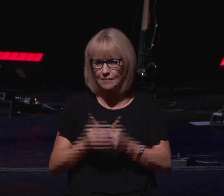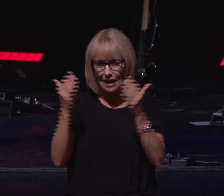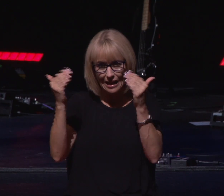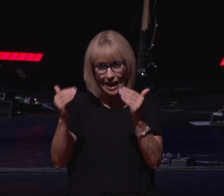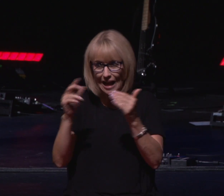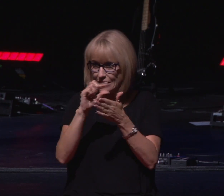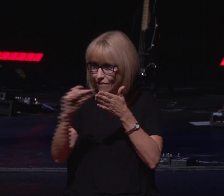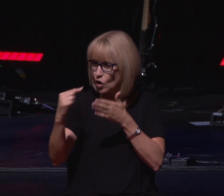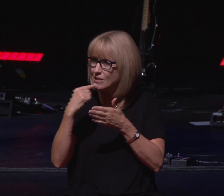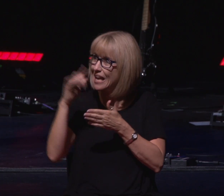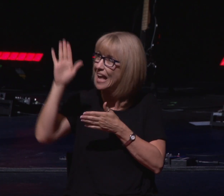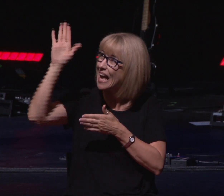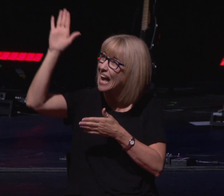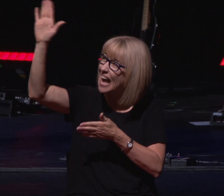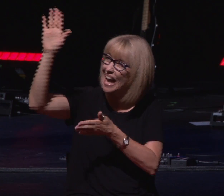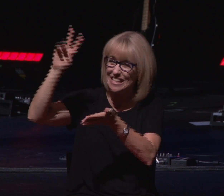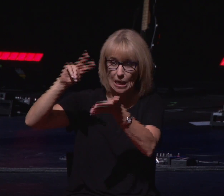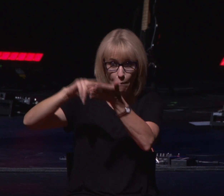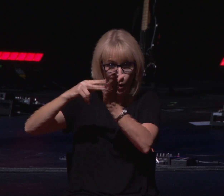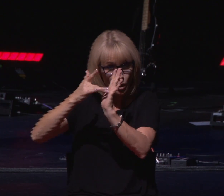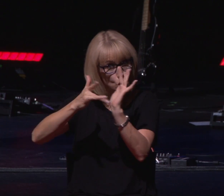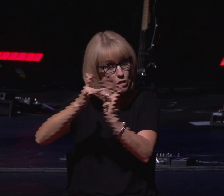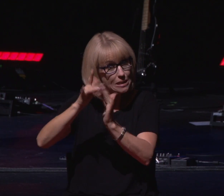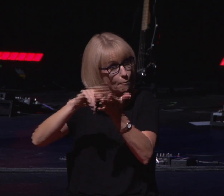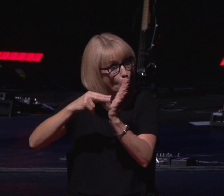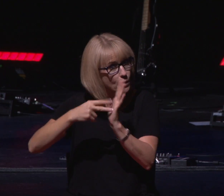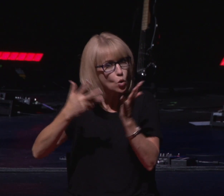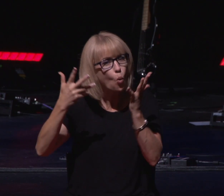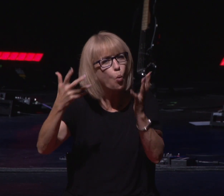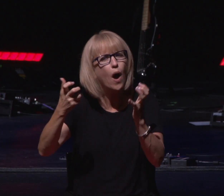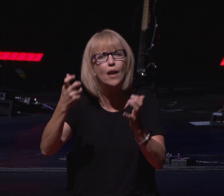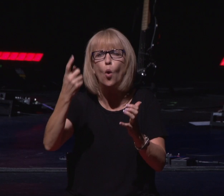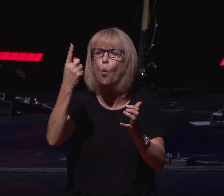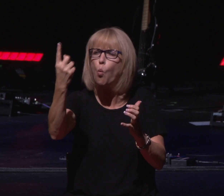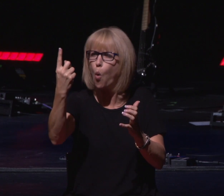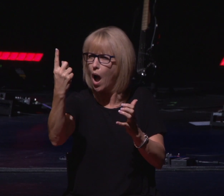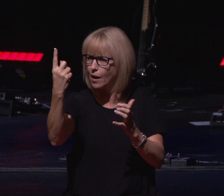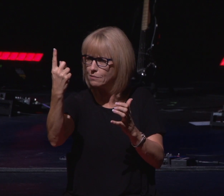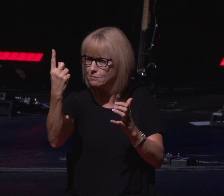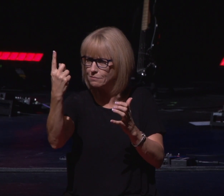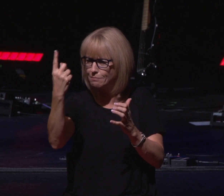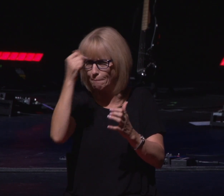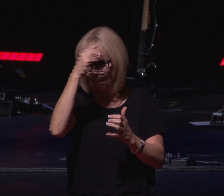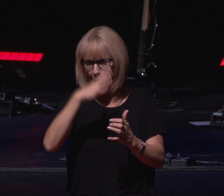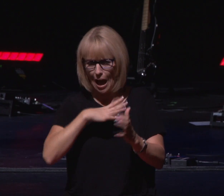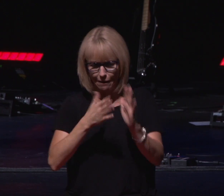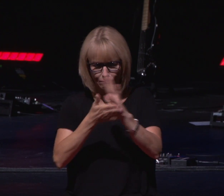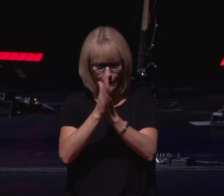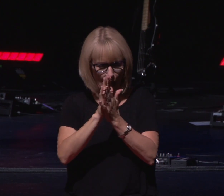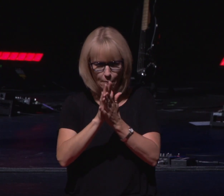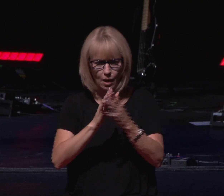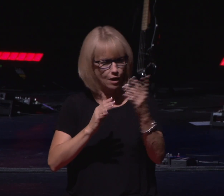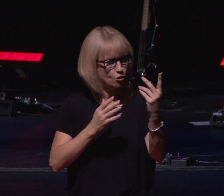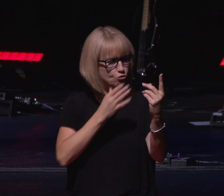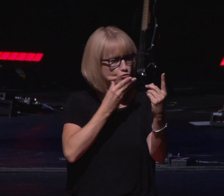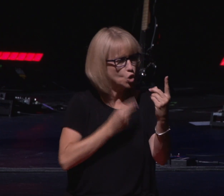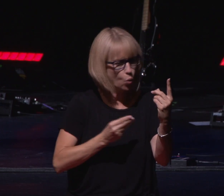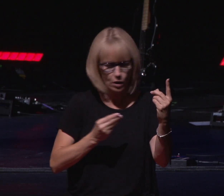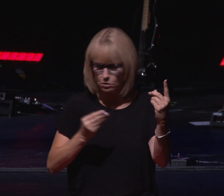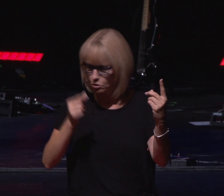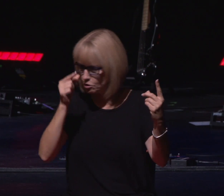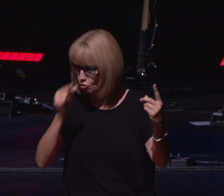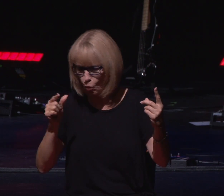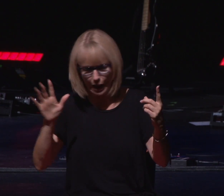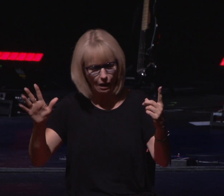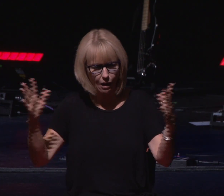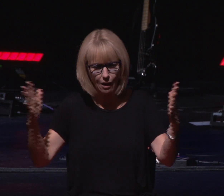his purpose, Jesus' purpose, was to create in himself one new man out of the two. So there's not the division between ethnic groups